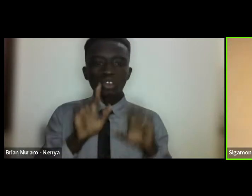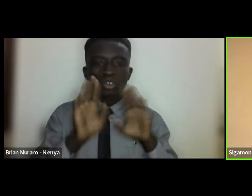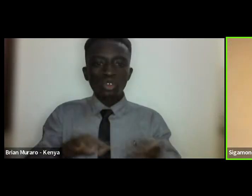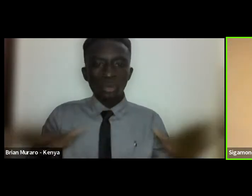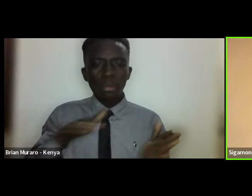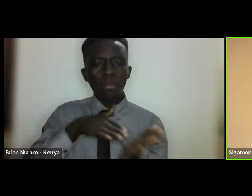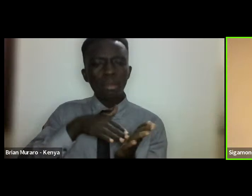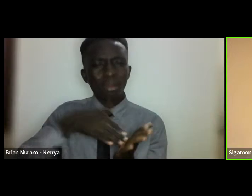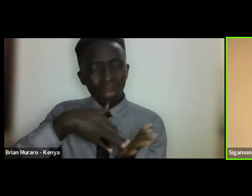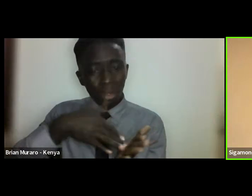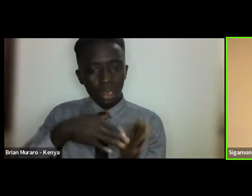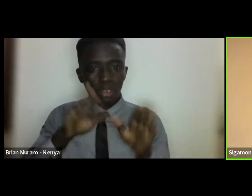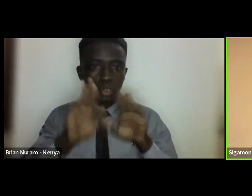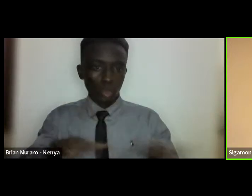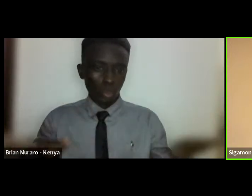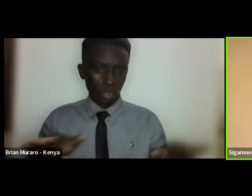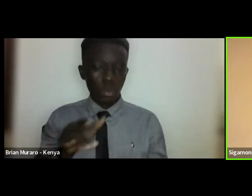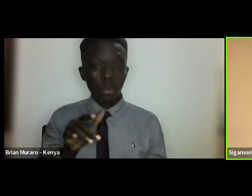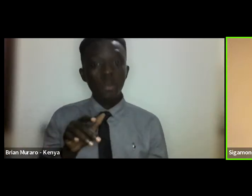And I realized that